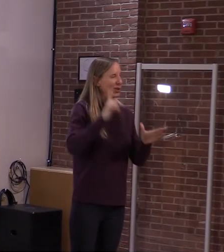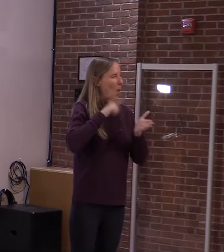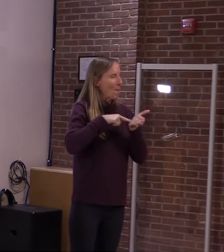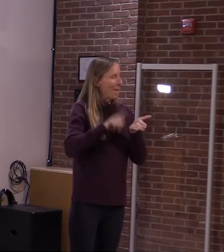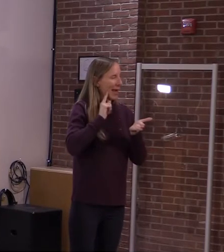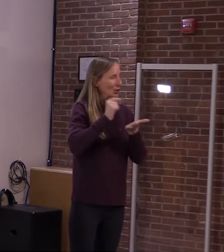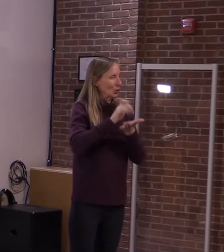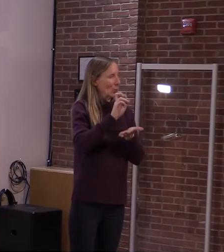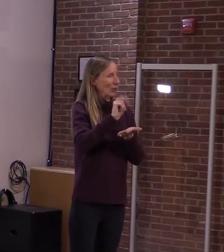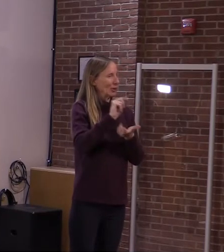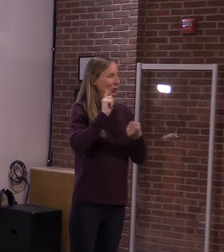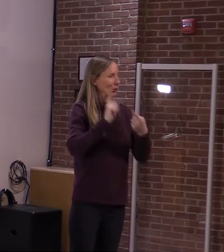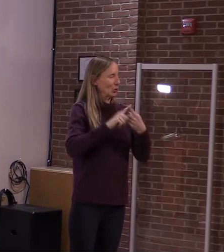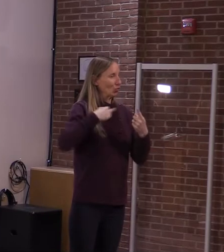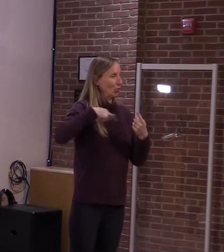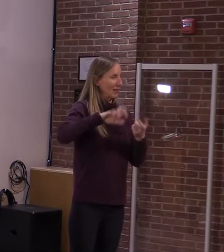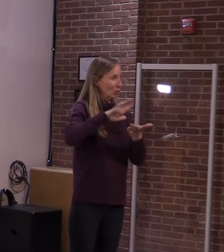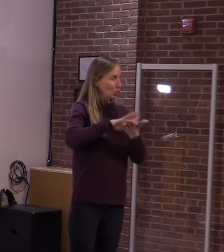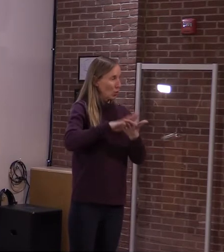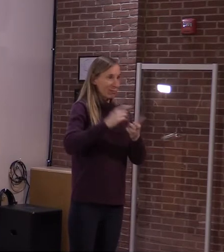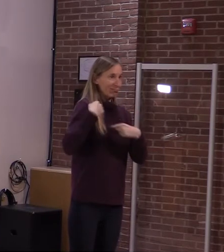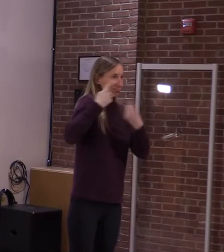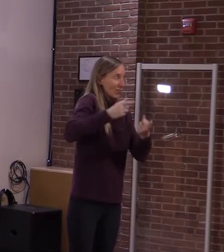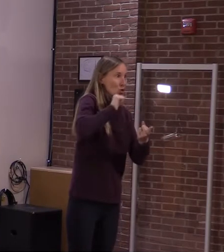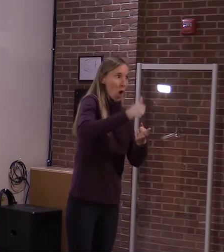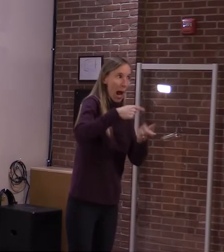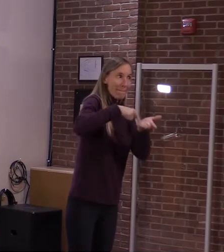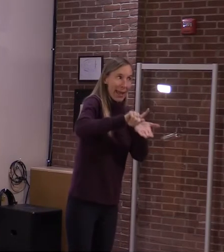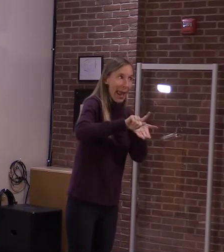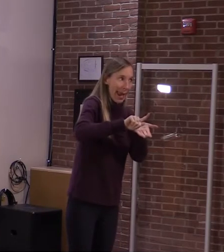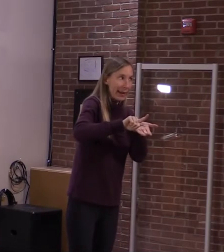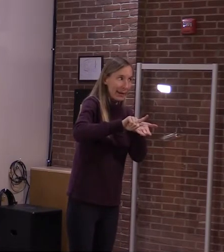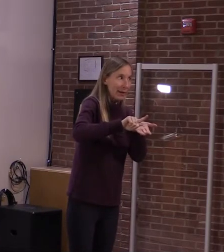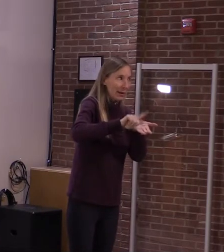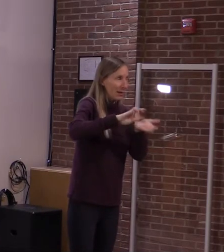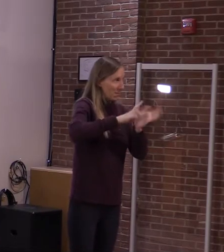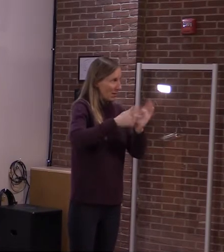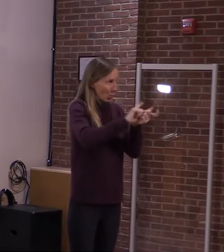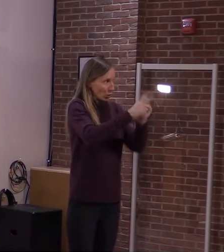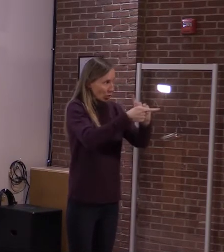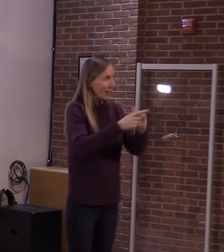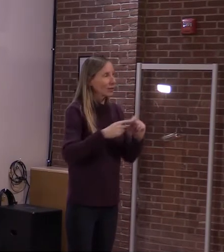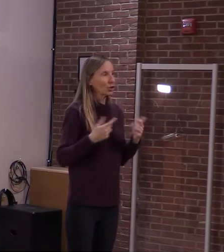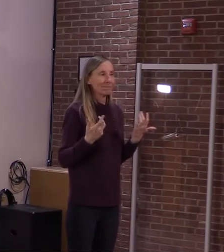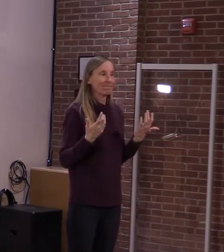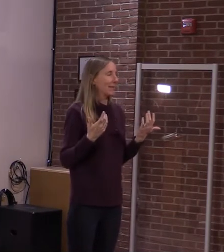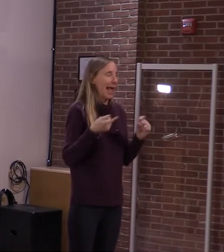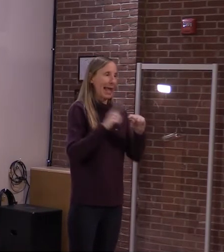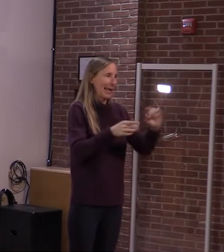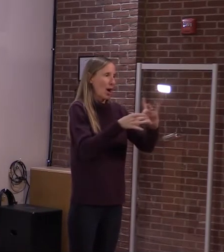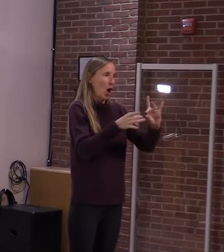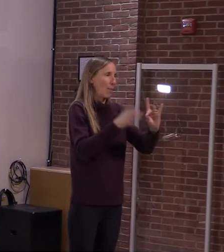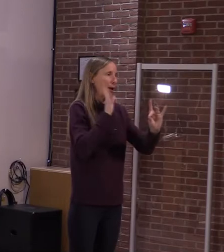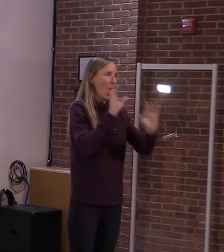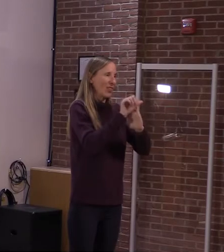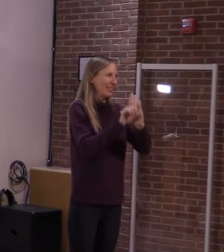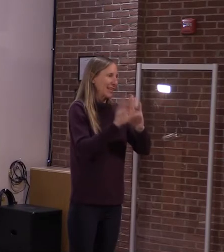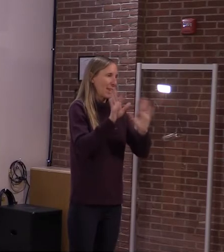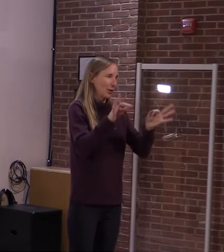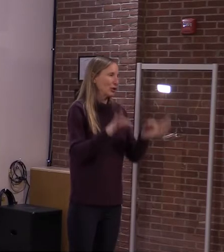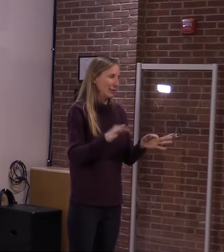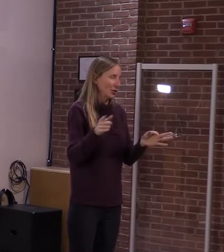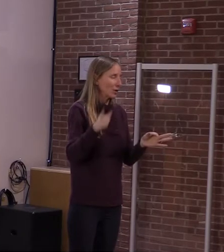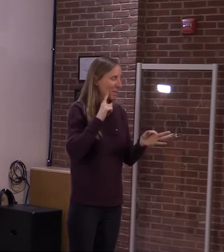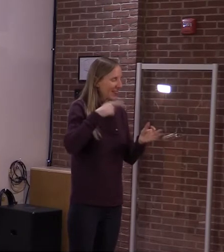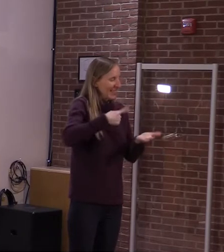religious schools continue? Well, I won't comment on the State Board's decision, but certainly I think, as you're aware, this